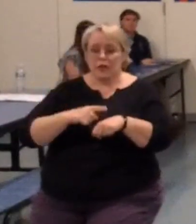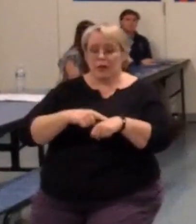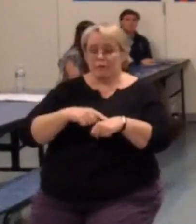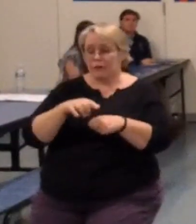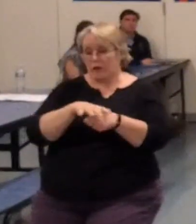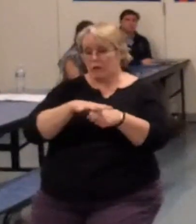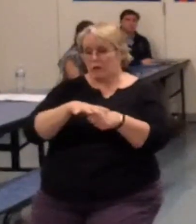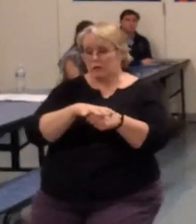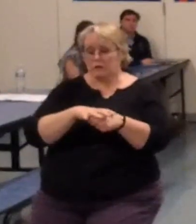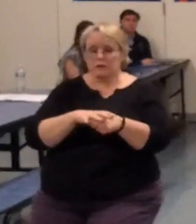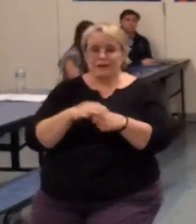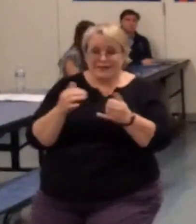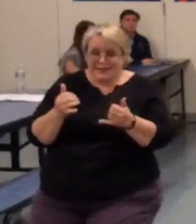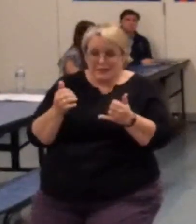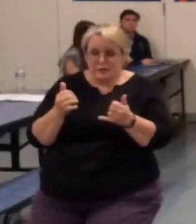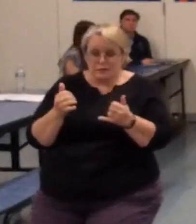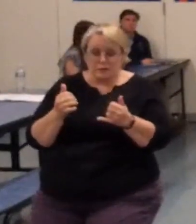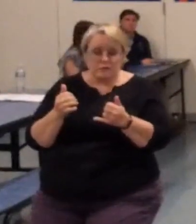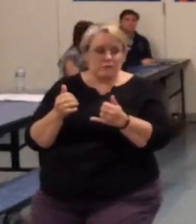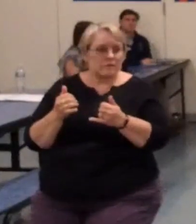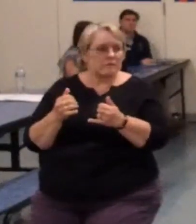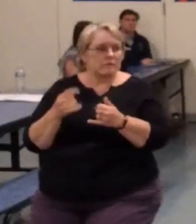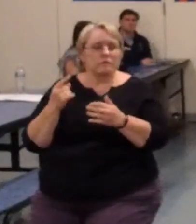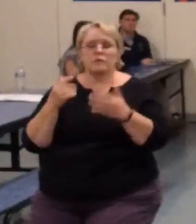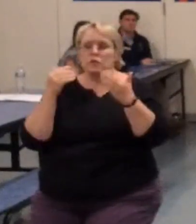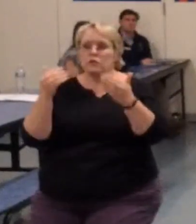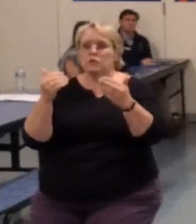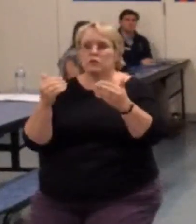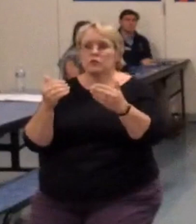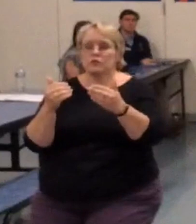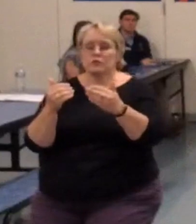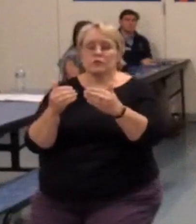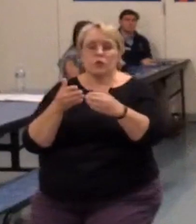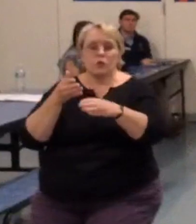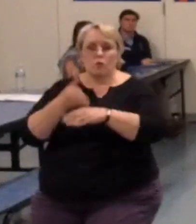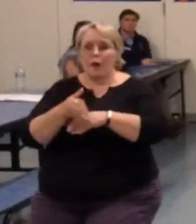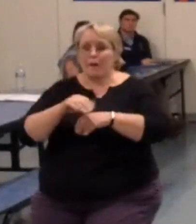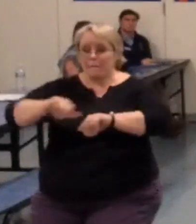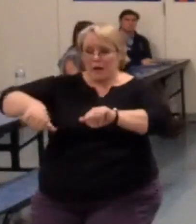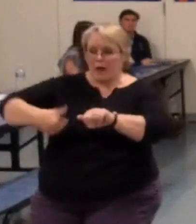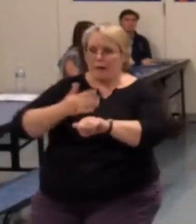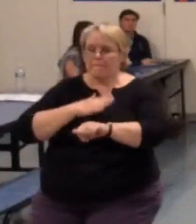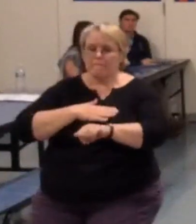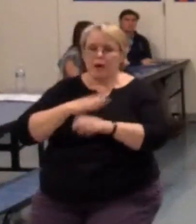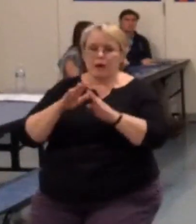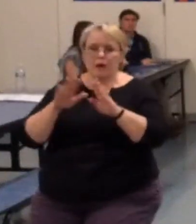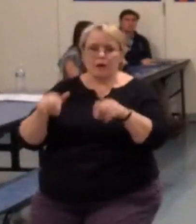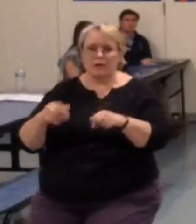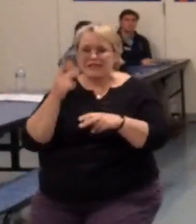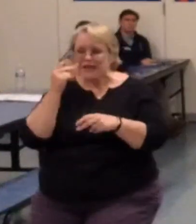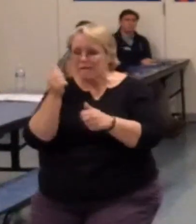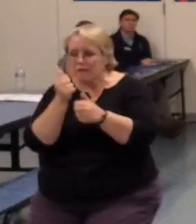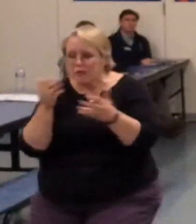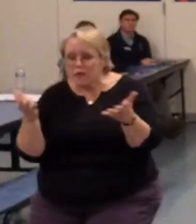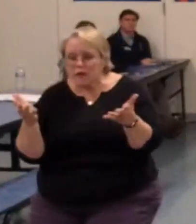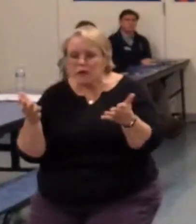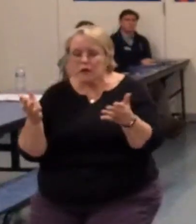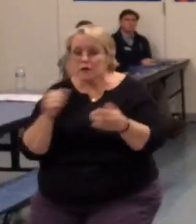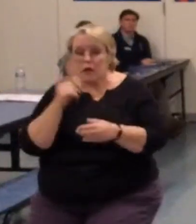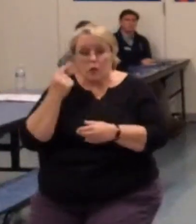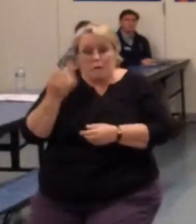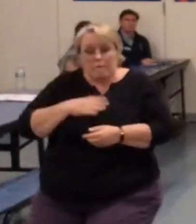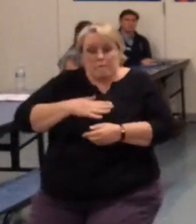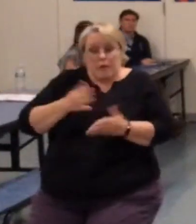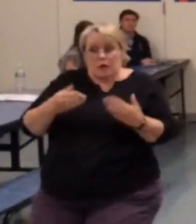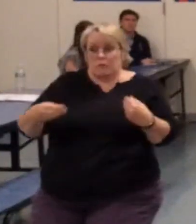neighborhood. Now, you go ahead and put that roadway right behind my backyard where they could see everything in, not just my